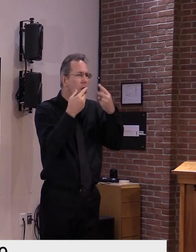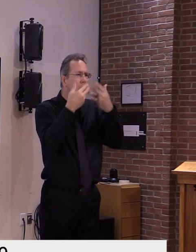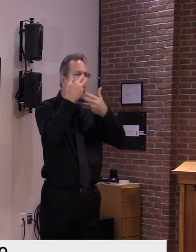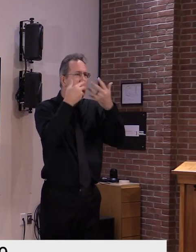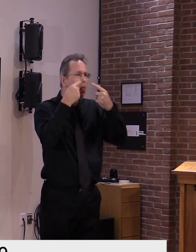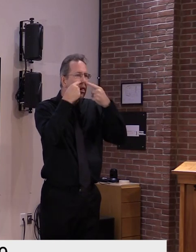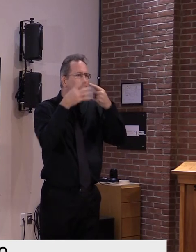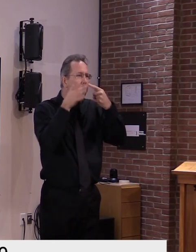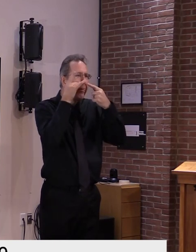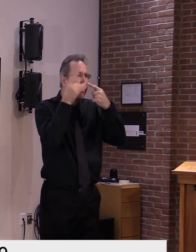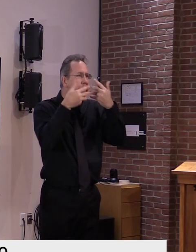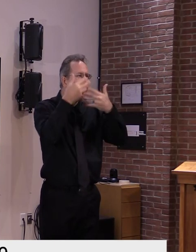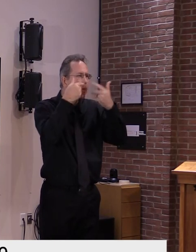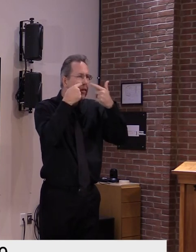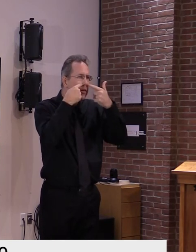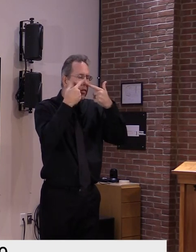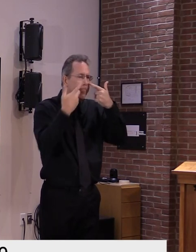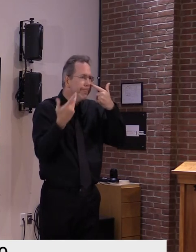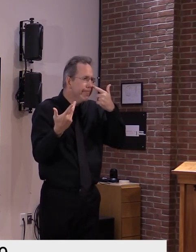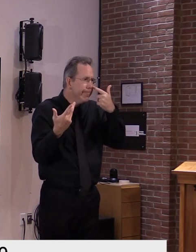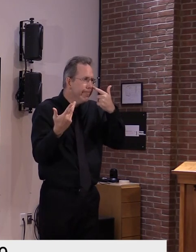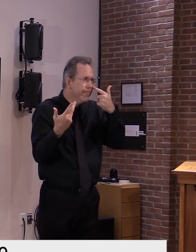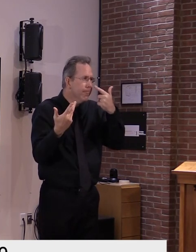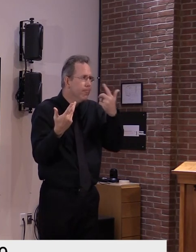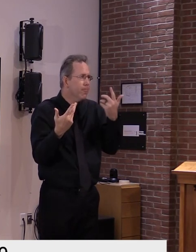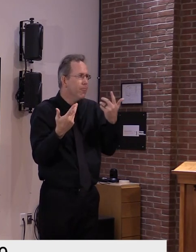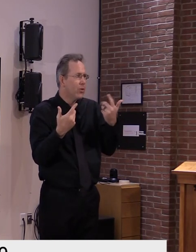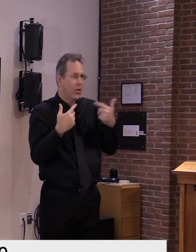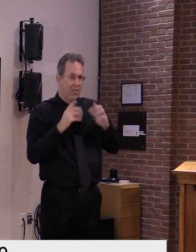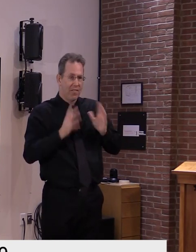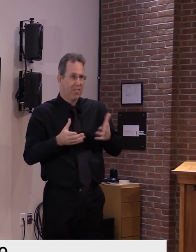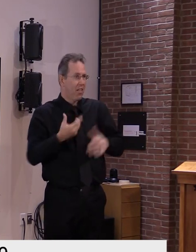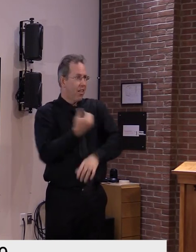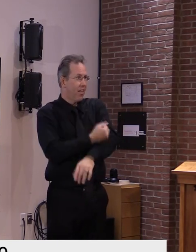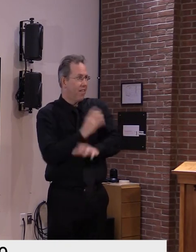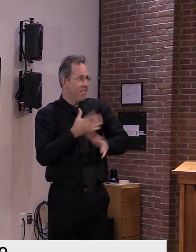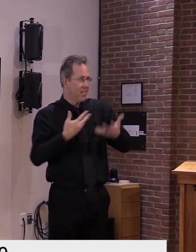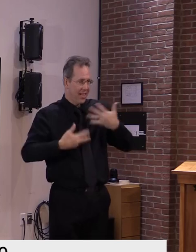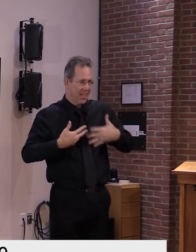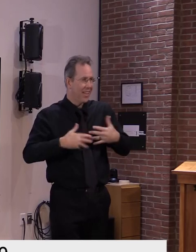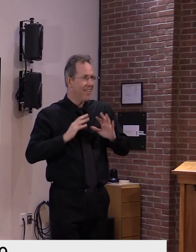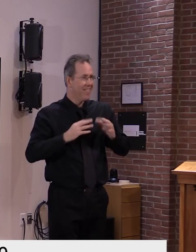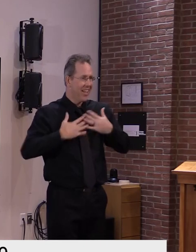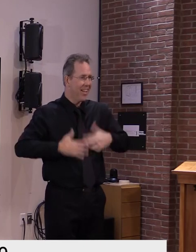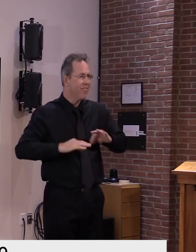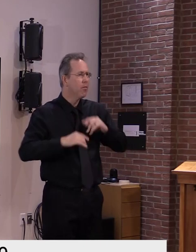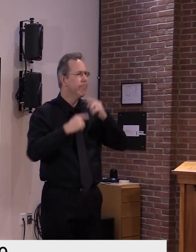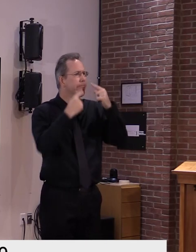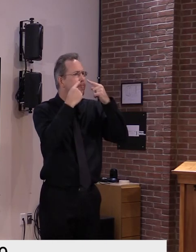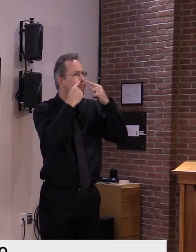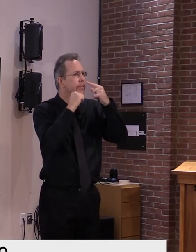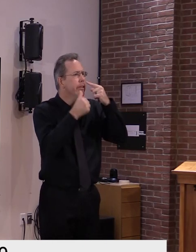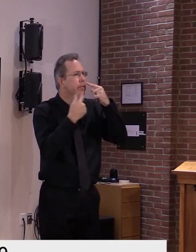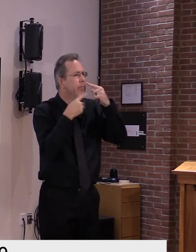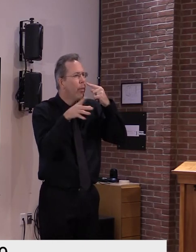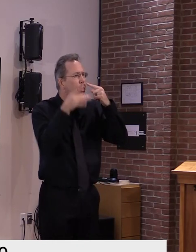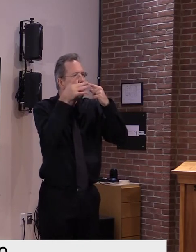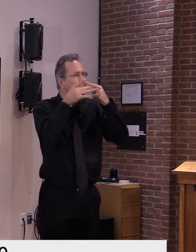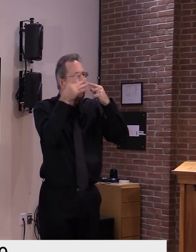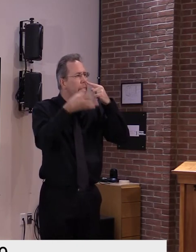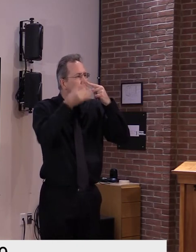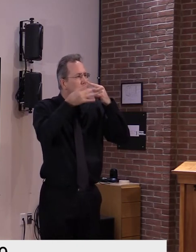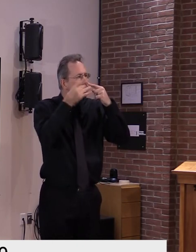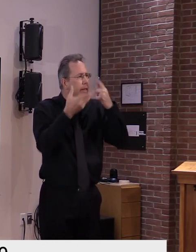And they will still be capable of transmitting it to others, even though they will fight it off in